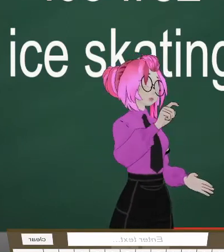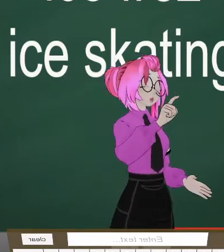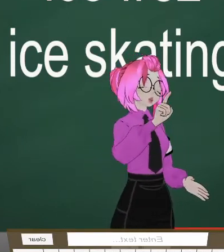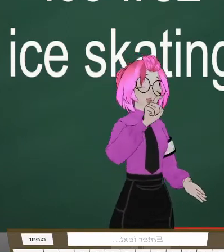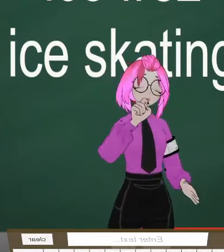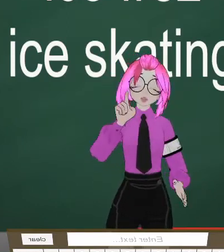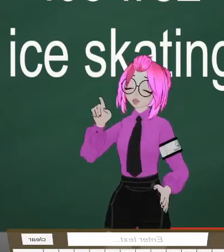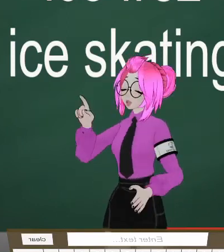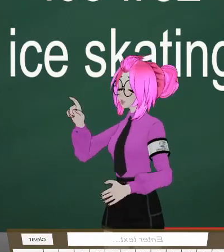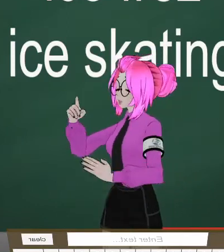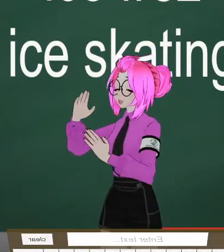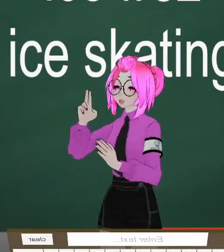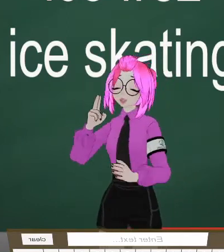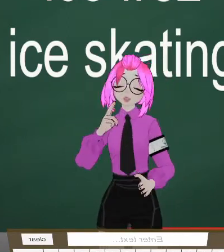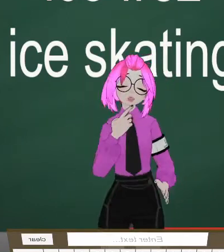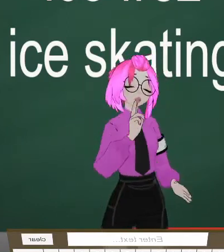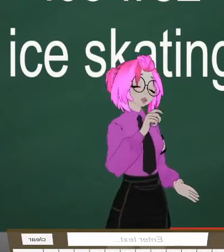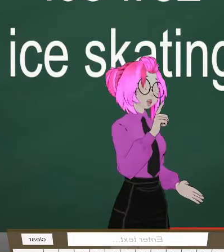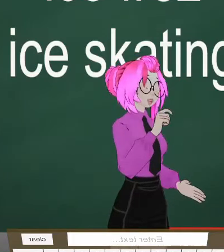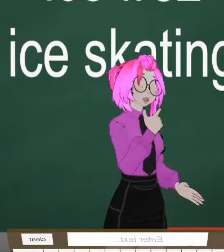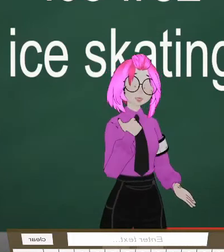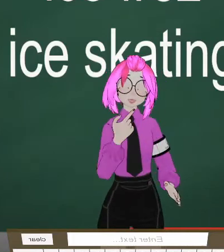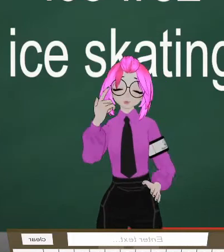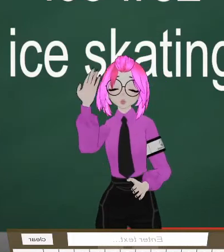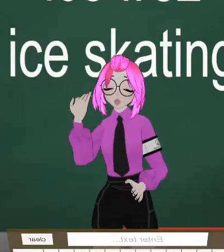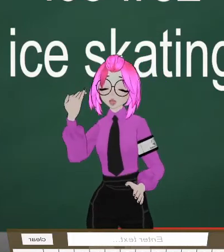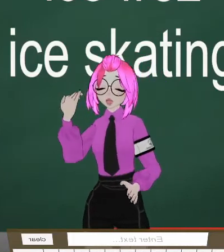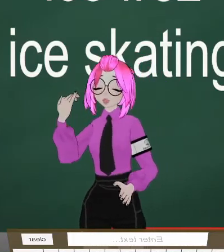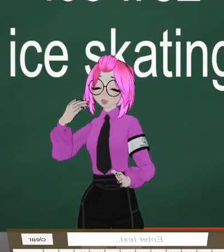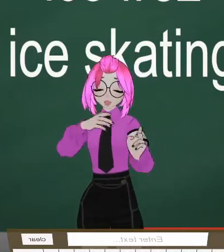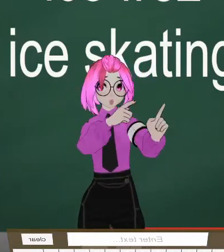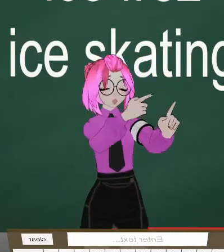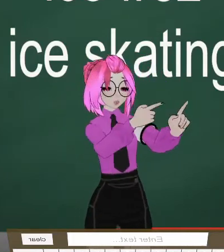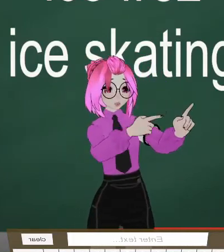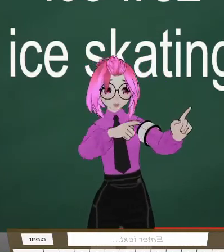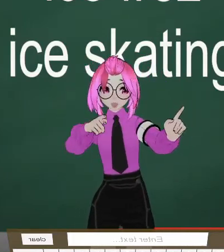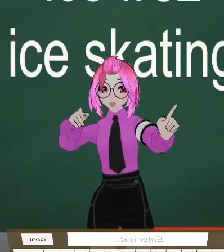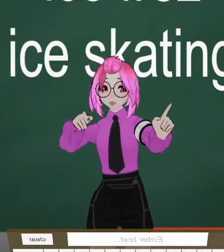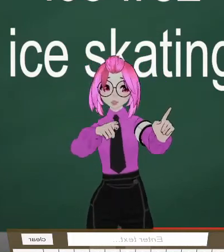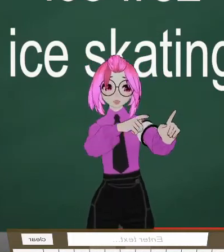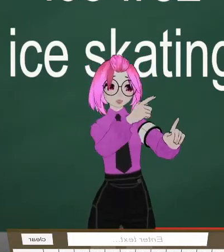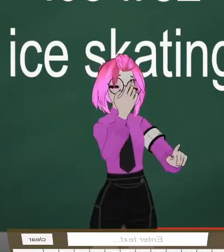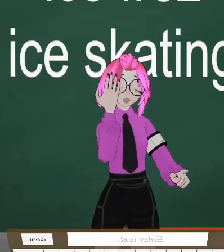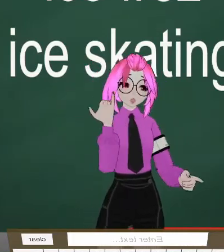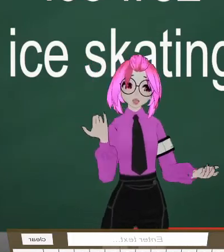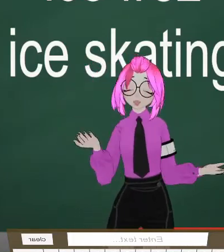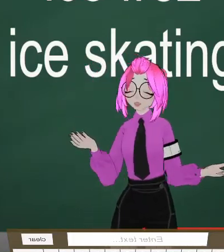little little question a little trivia who could tell me why that little blade bends at that front why is that there